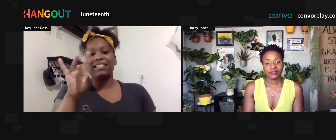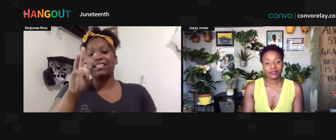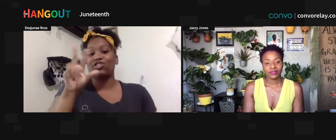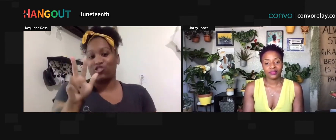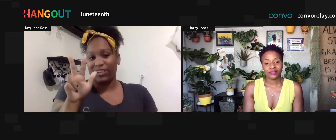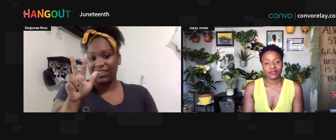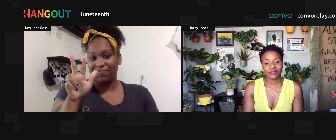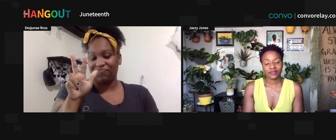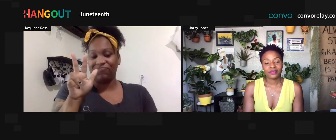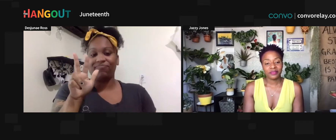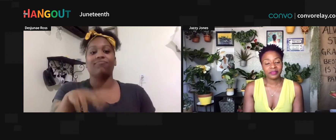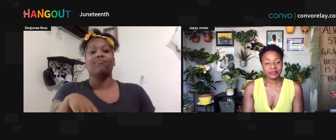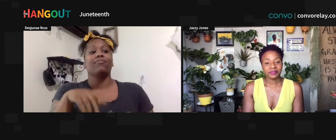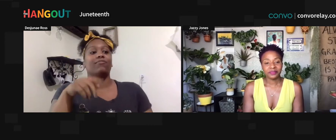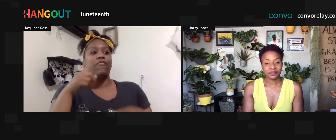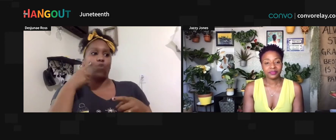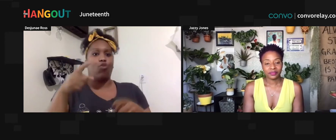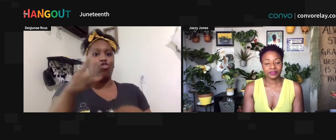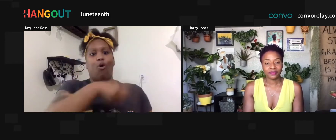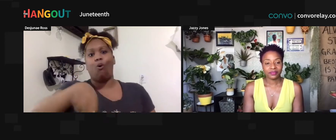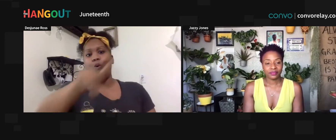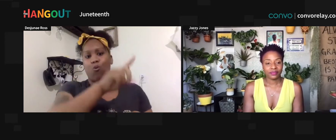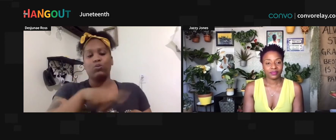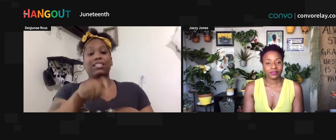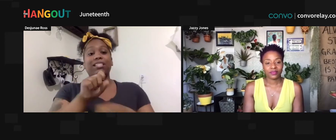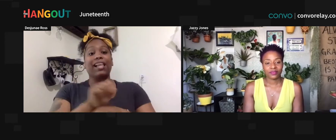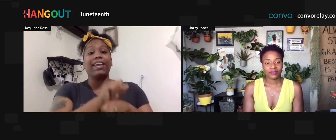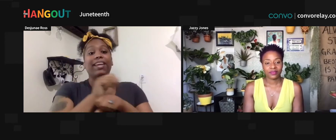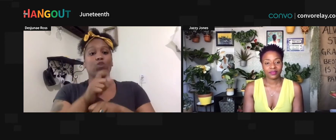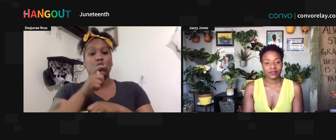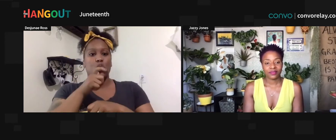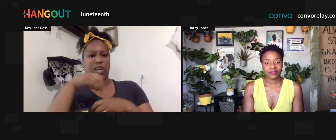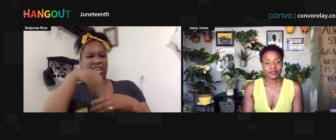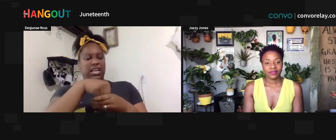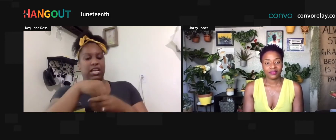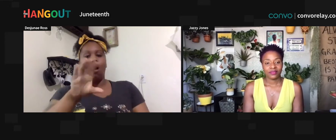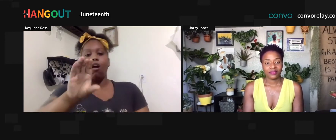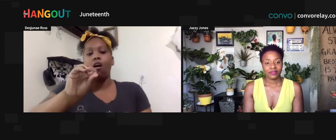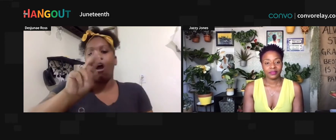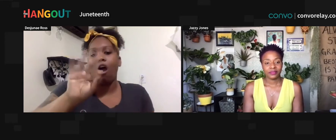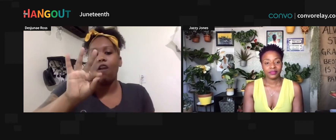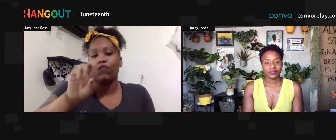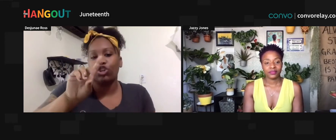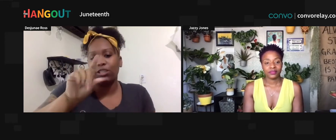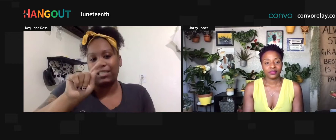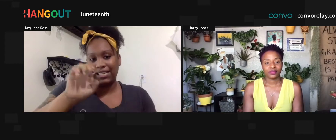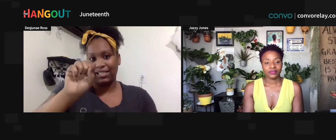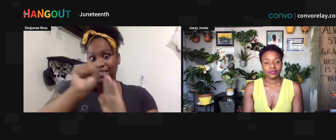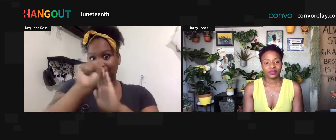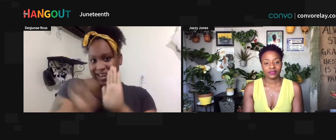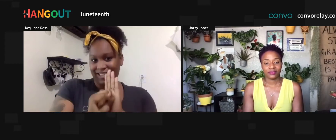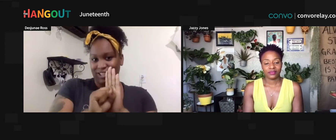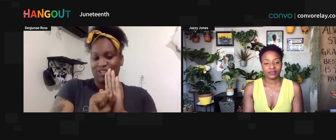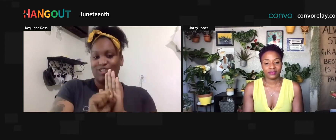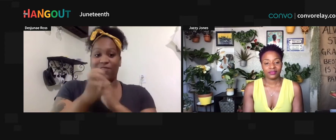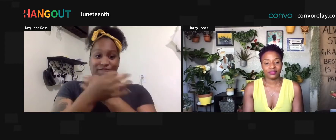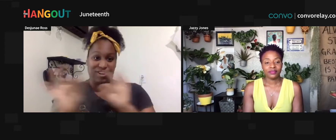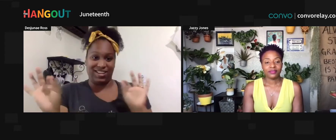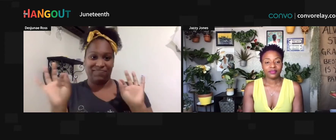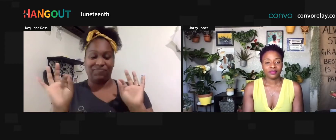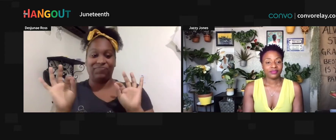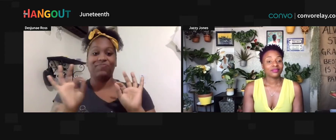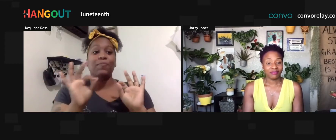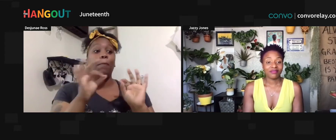It was originally in 1863 that those individuals who were enslaved, they were in